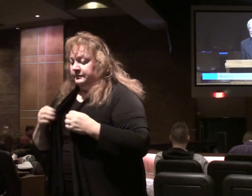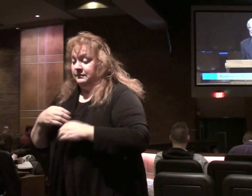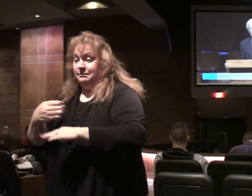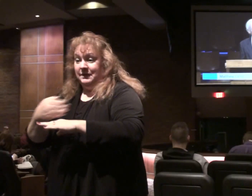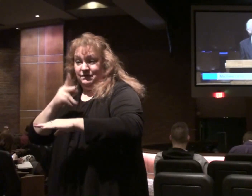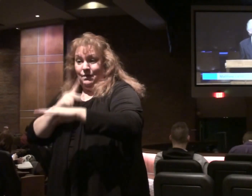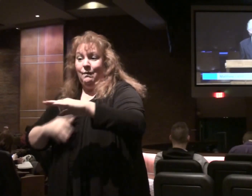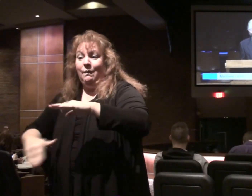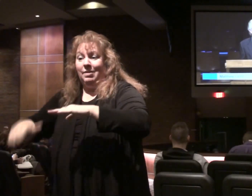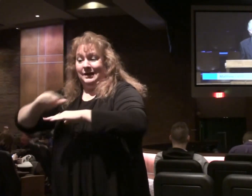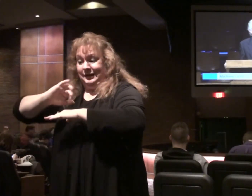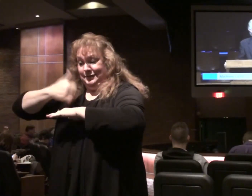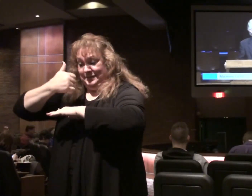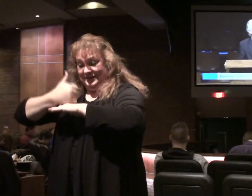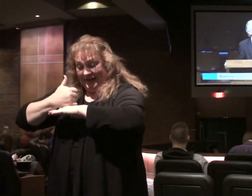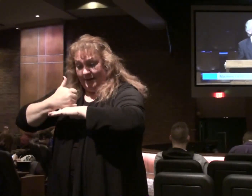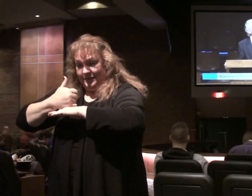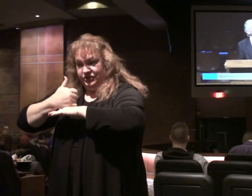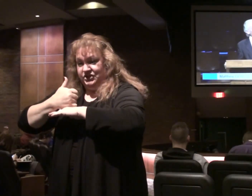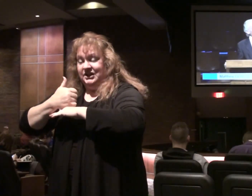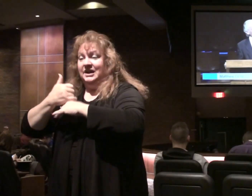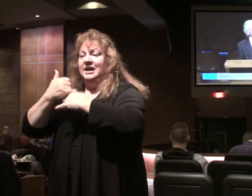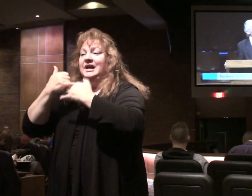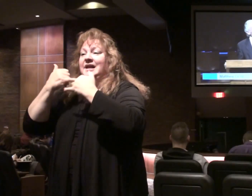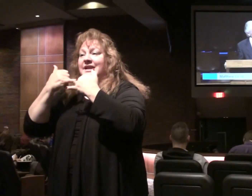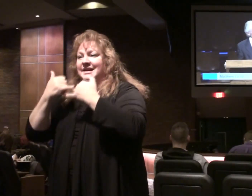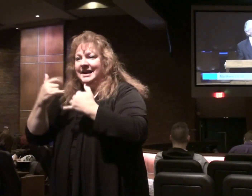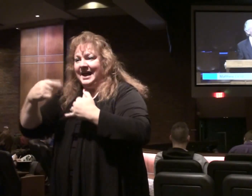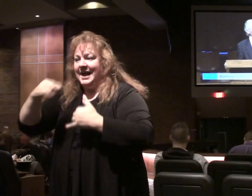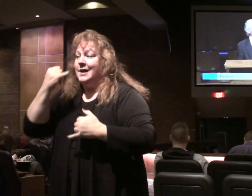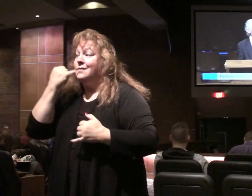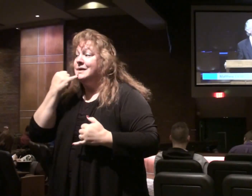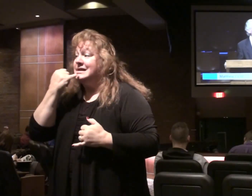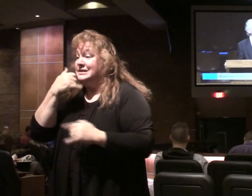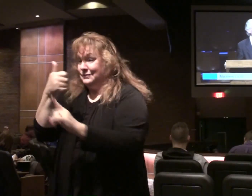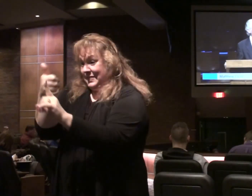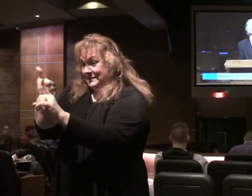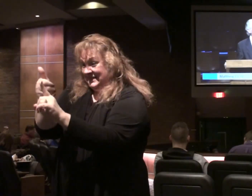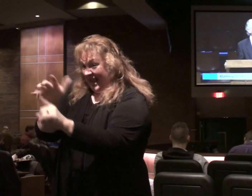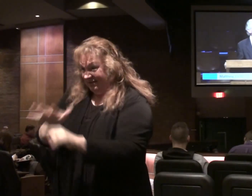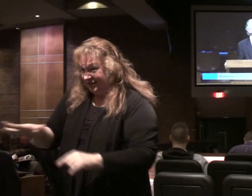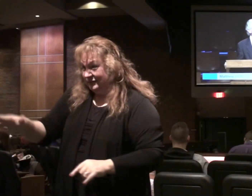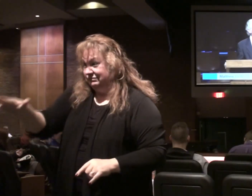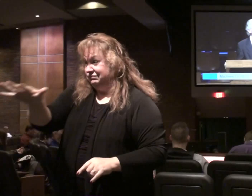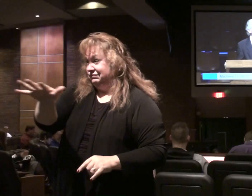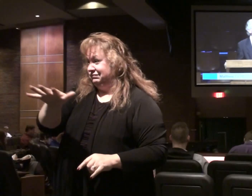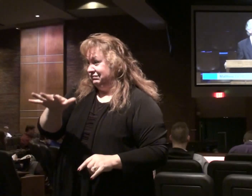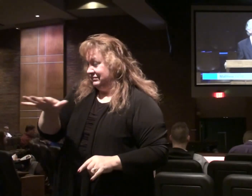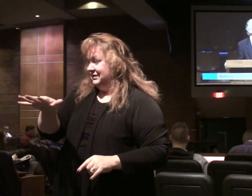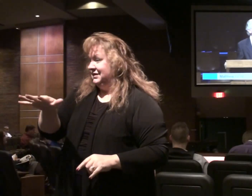before the kingdom will be established, now that the nation Israel